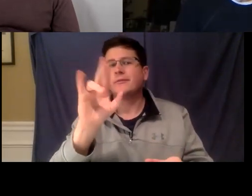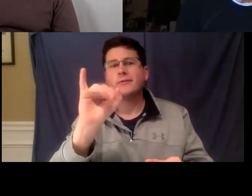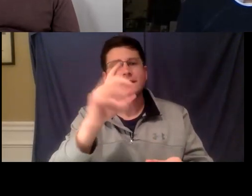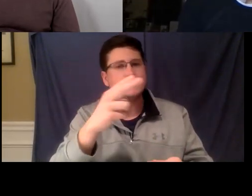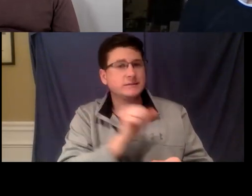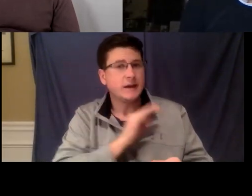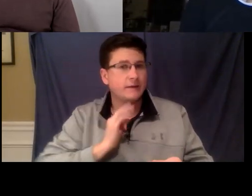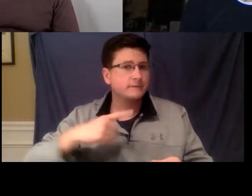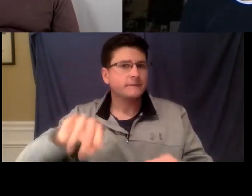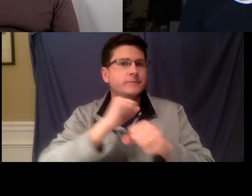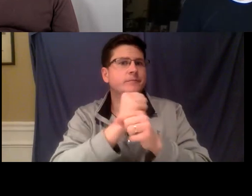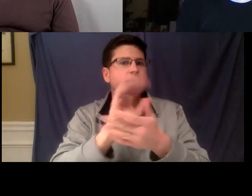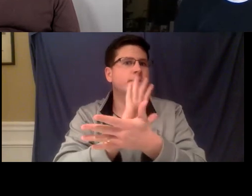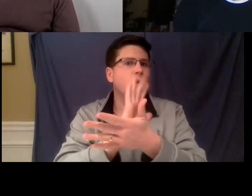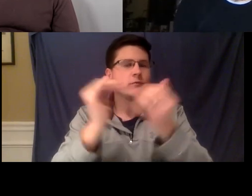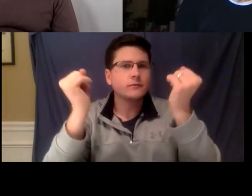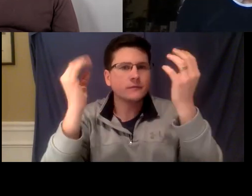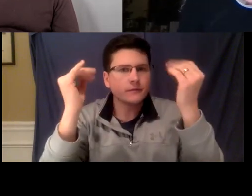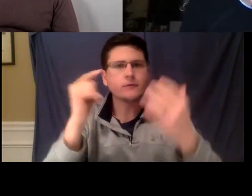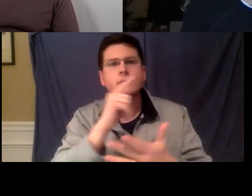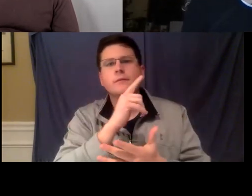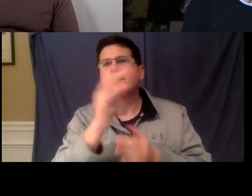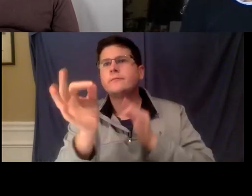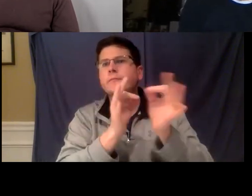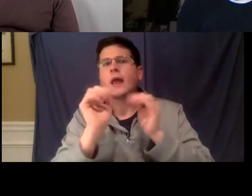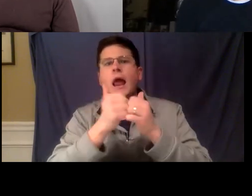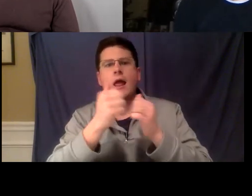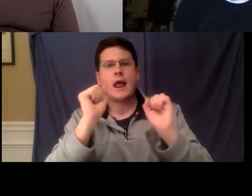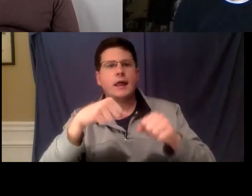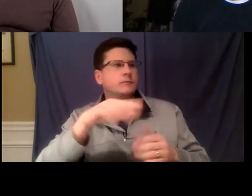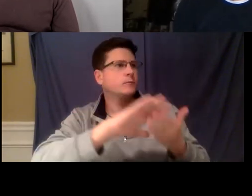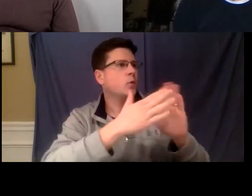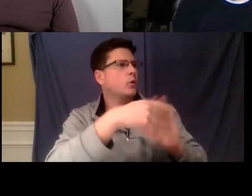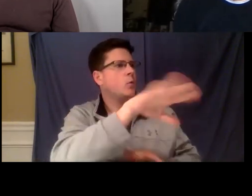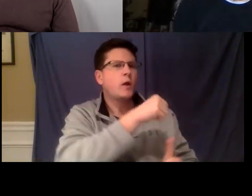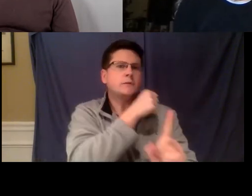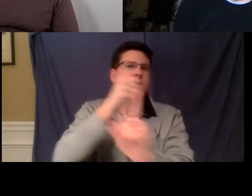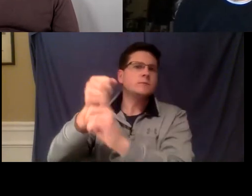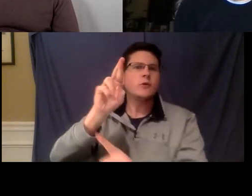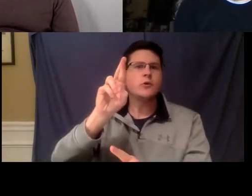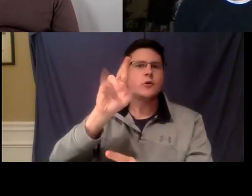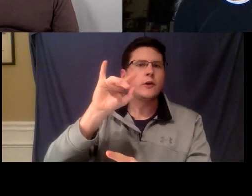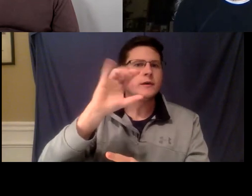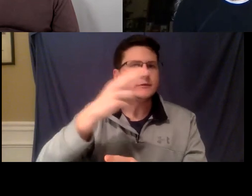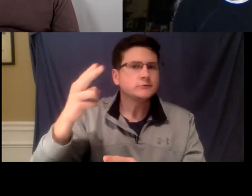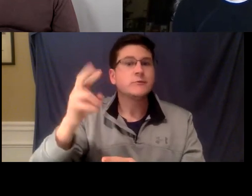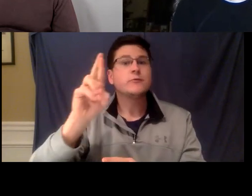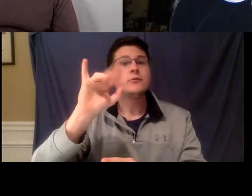So the people who are involved, whether it's the Rhode Island Commission staff or the commissioners, they could make a vlog talking